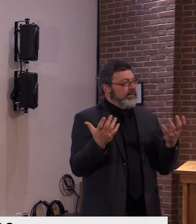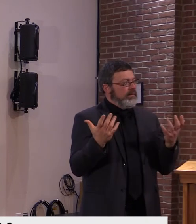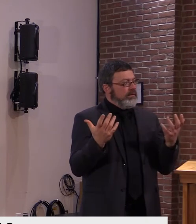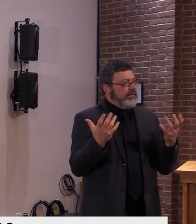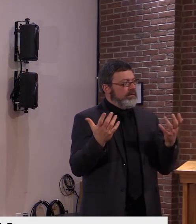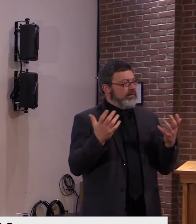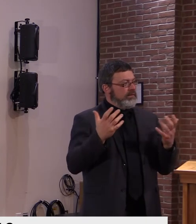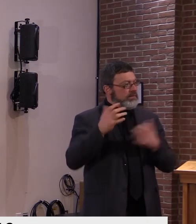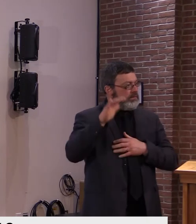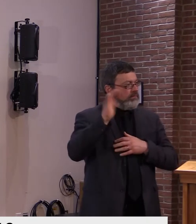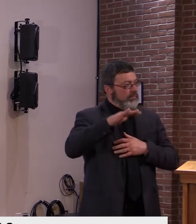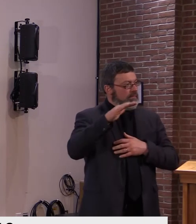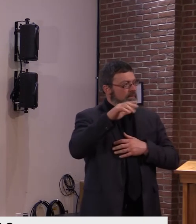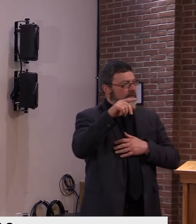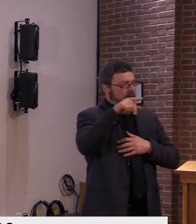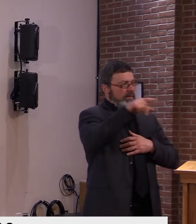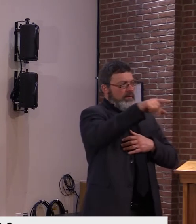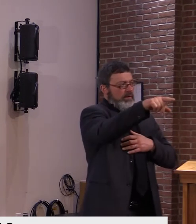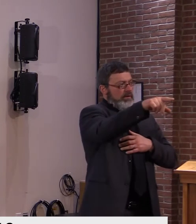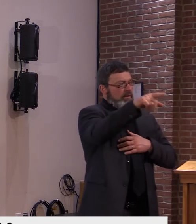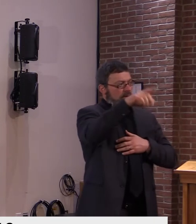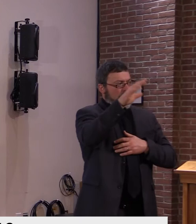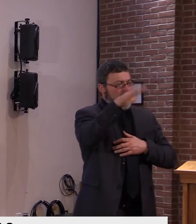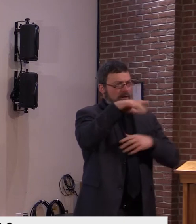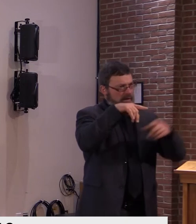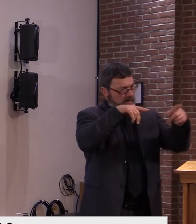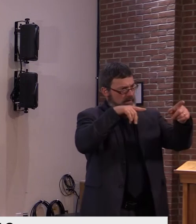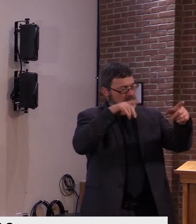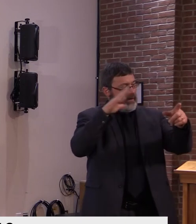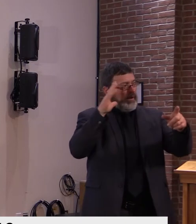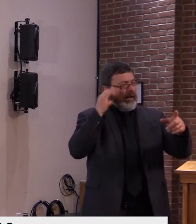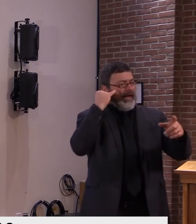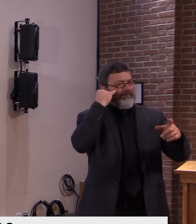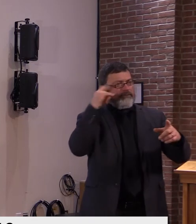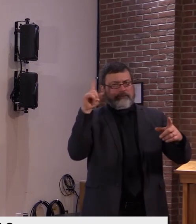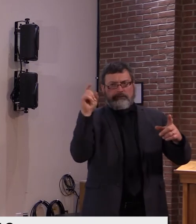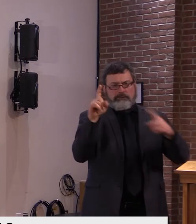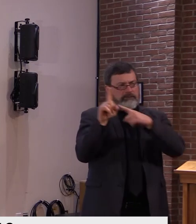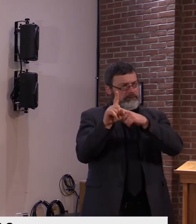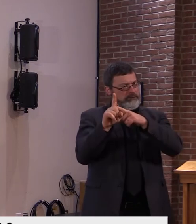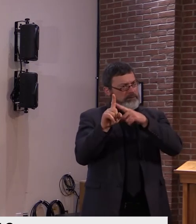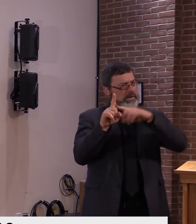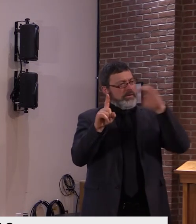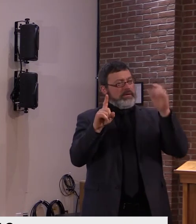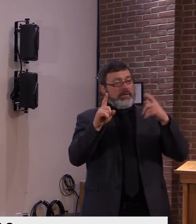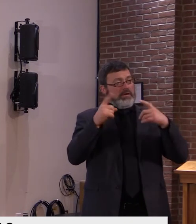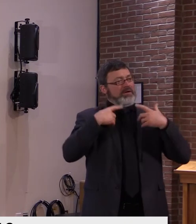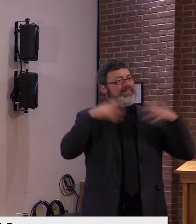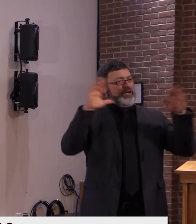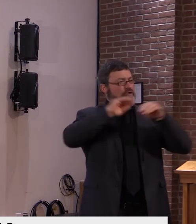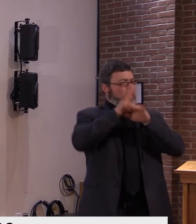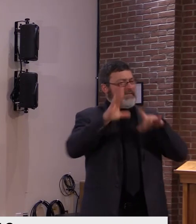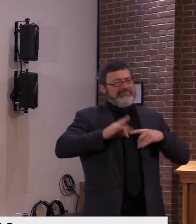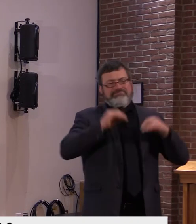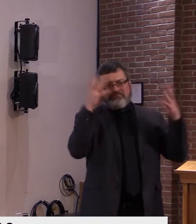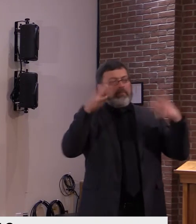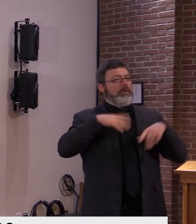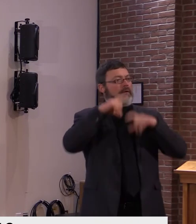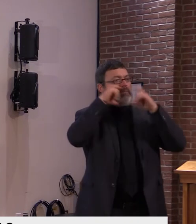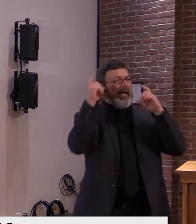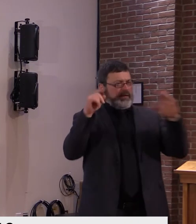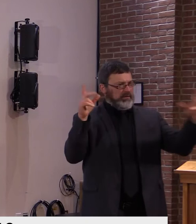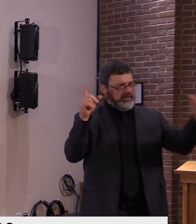being questioned yourself if you're walking into stores without a mask or into gatherings where people would have masks